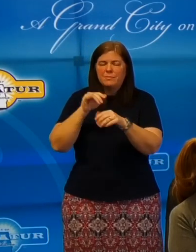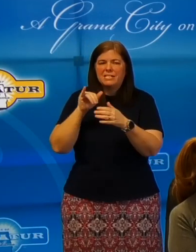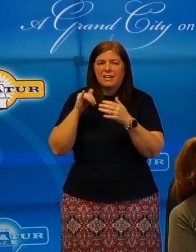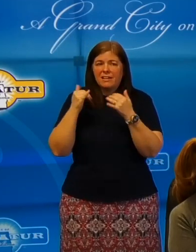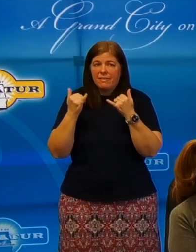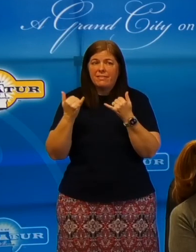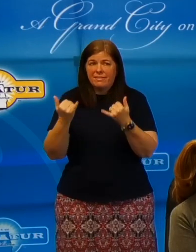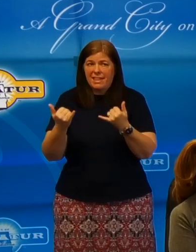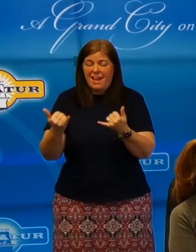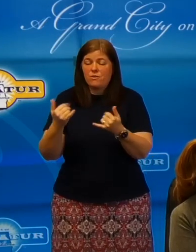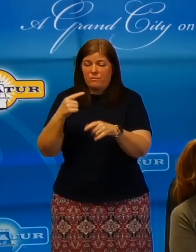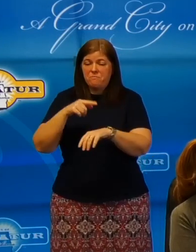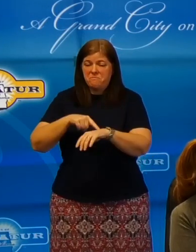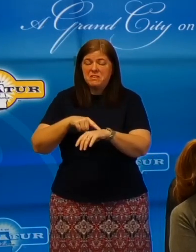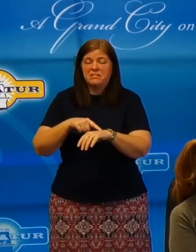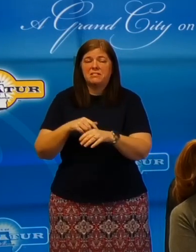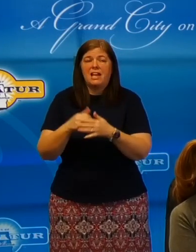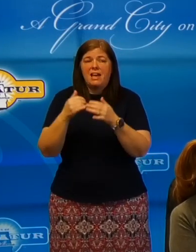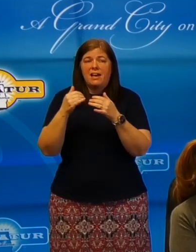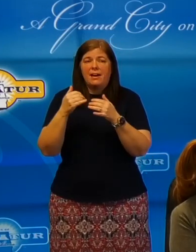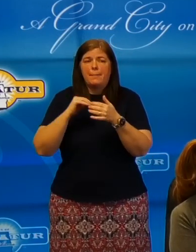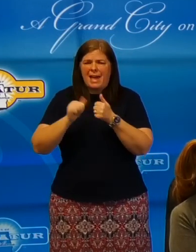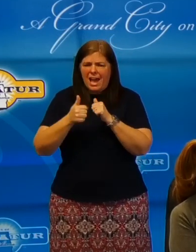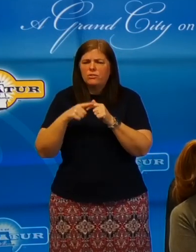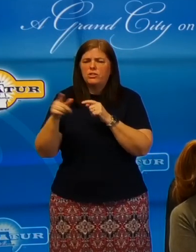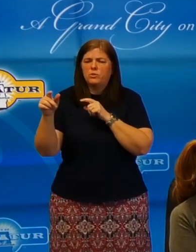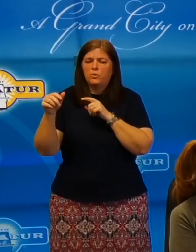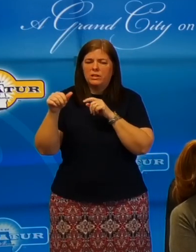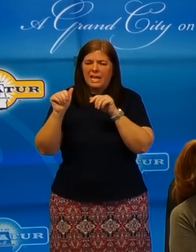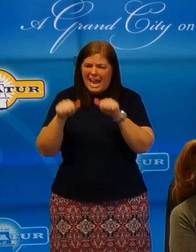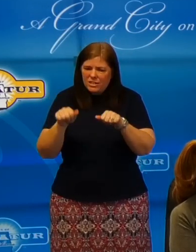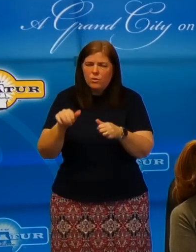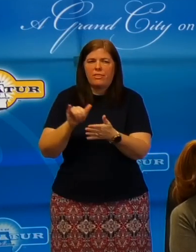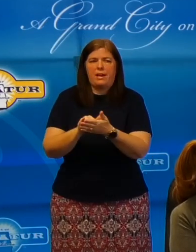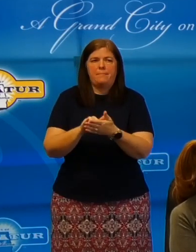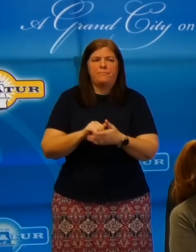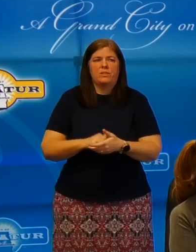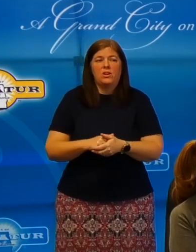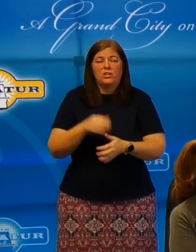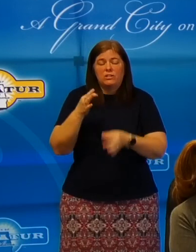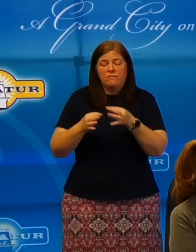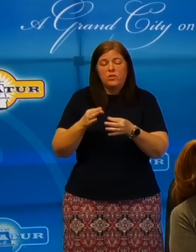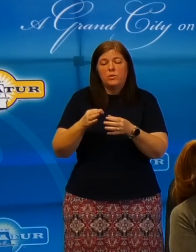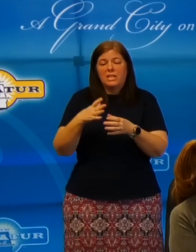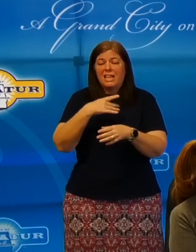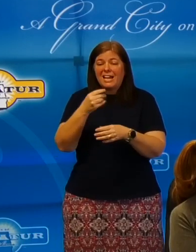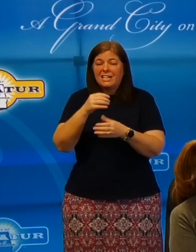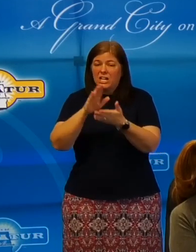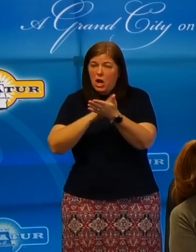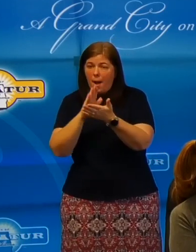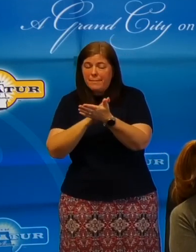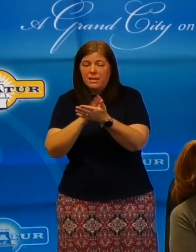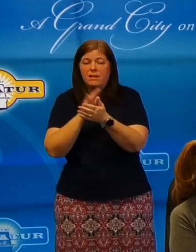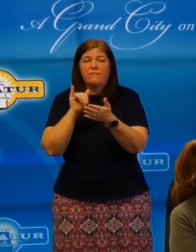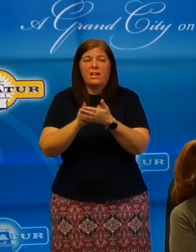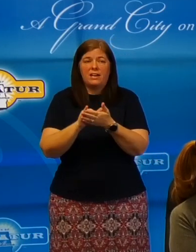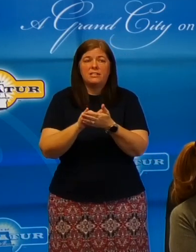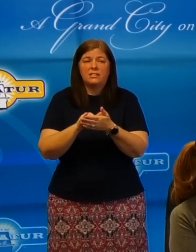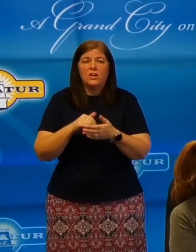and contact and things like that. So this, and if you'd like a copy of this, we can certainly get that to you. There is also a